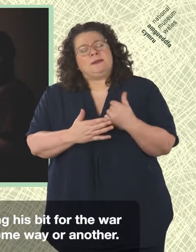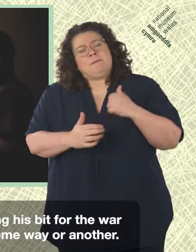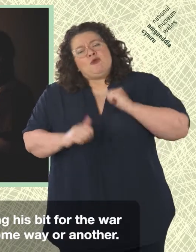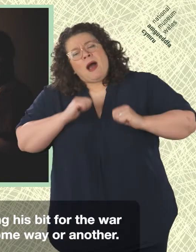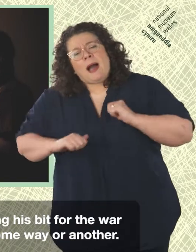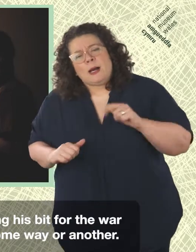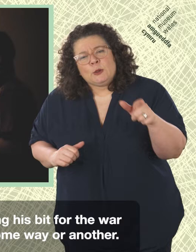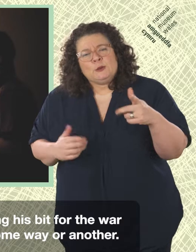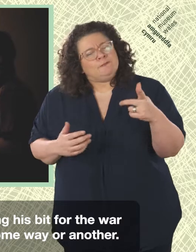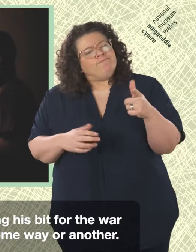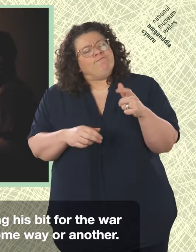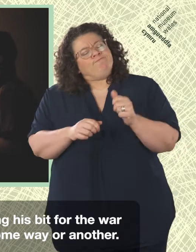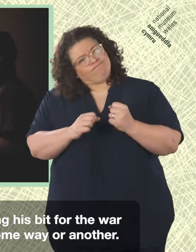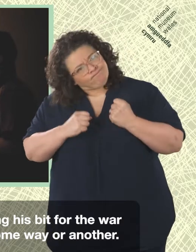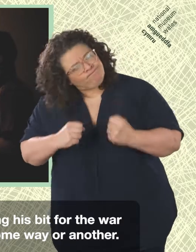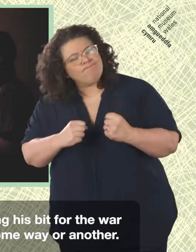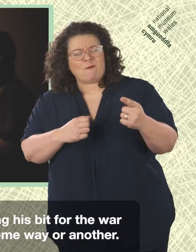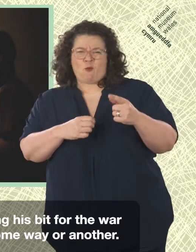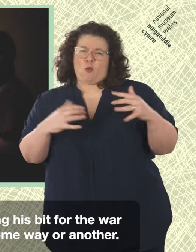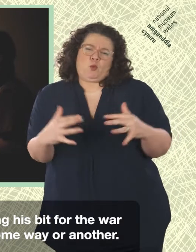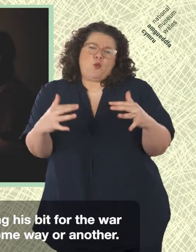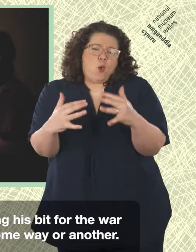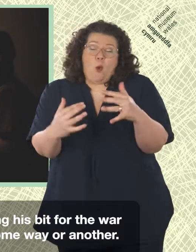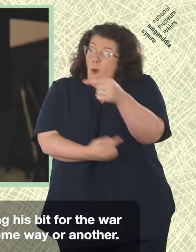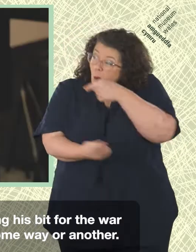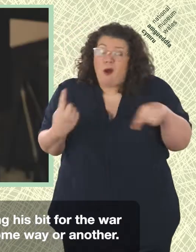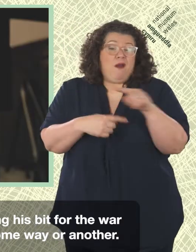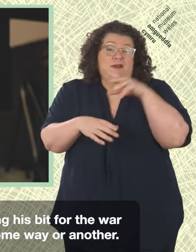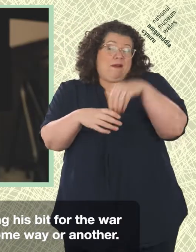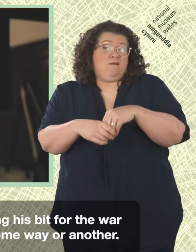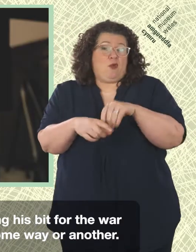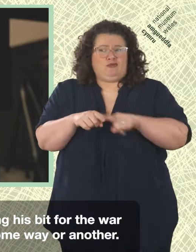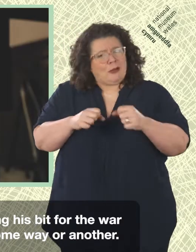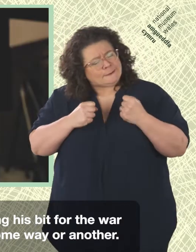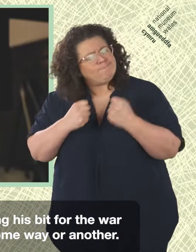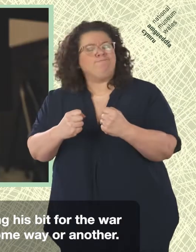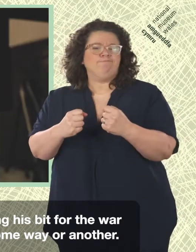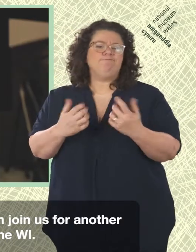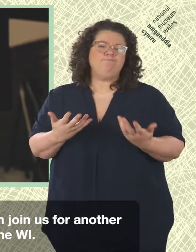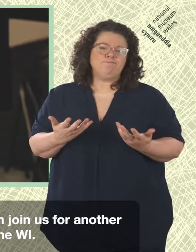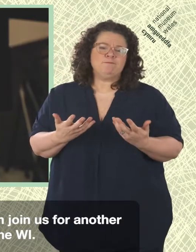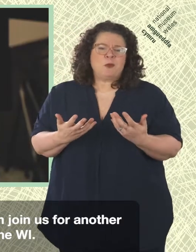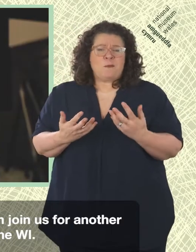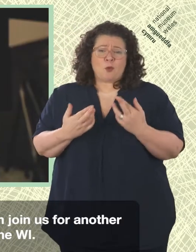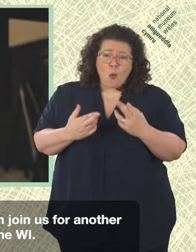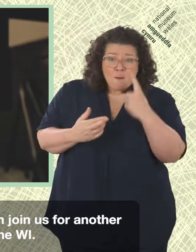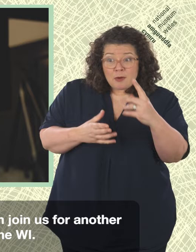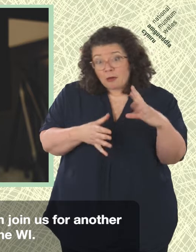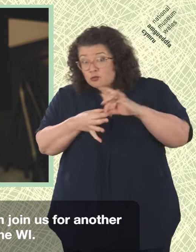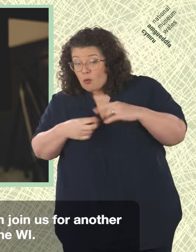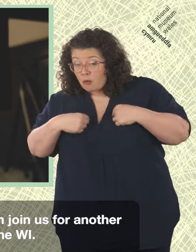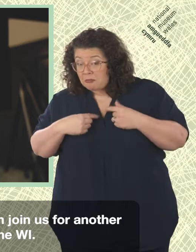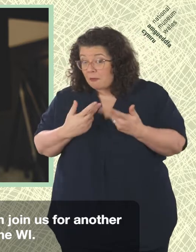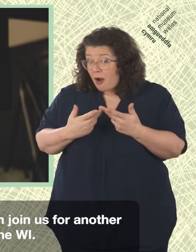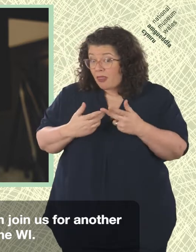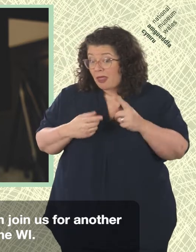I'm so proud of him. He's doing his bit for the war effort. We're all doing our bit in some way or another. I'm very much hoping that you